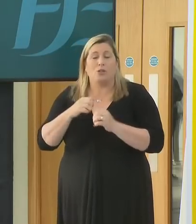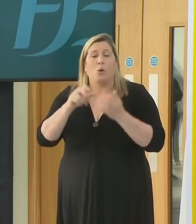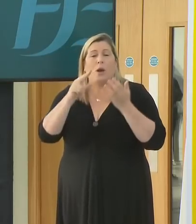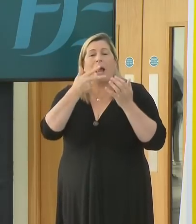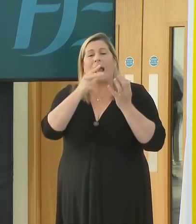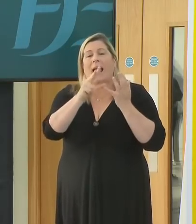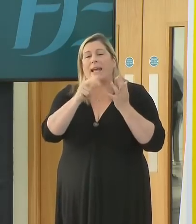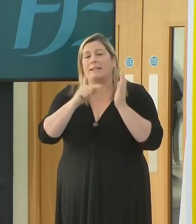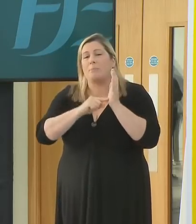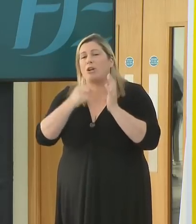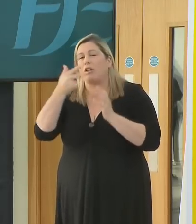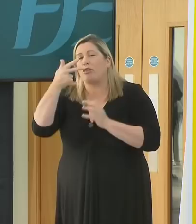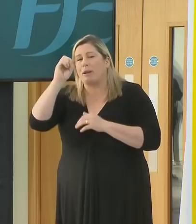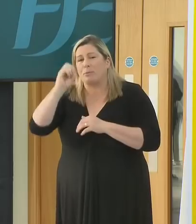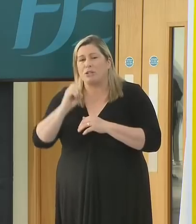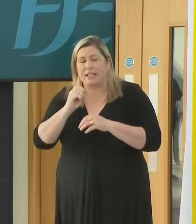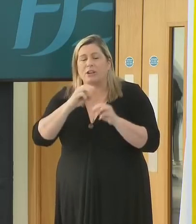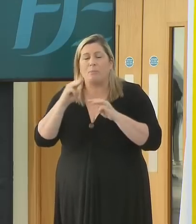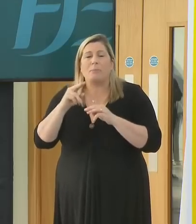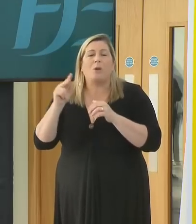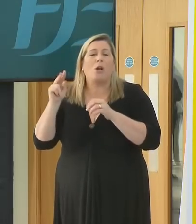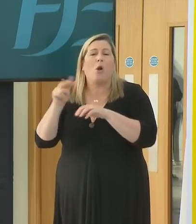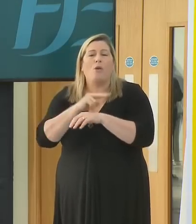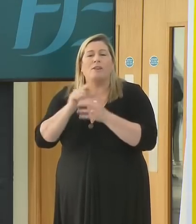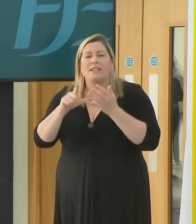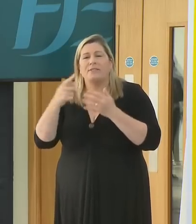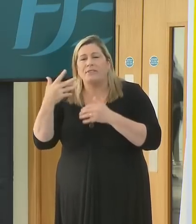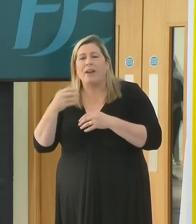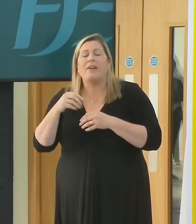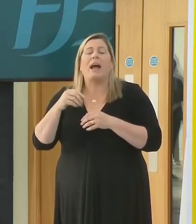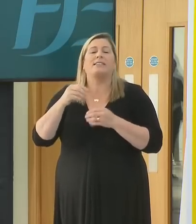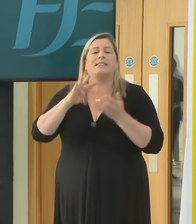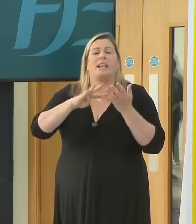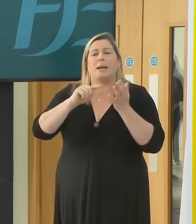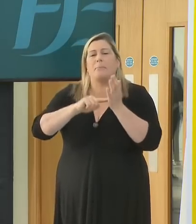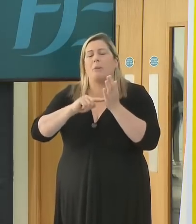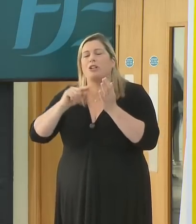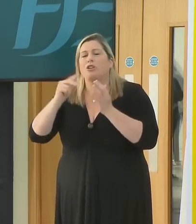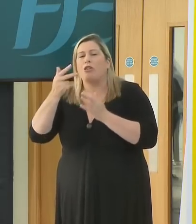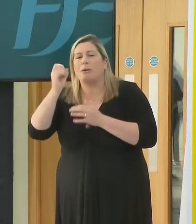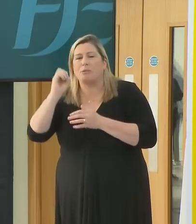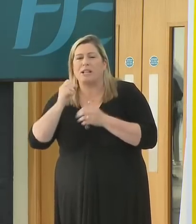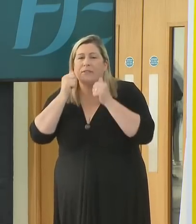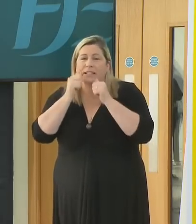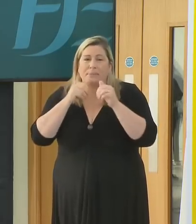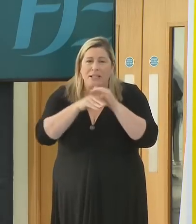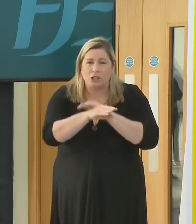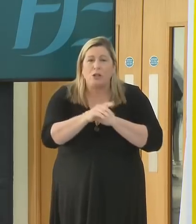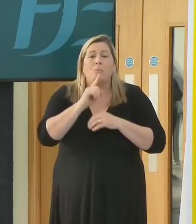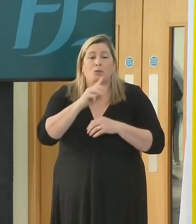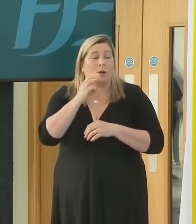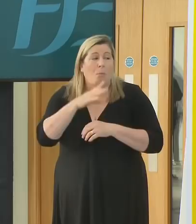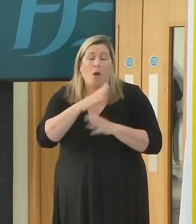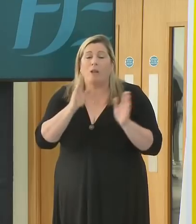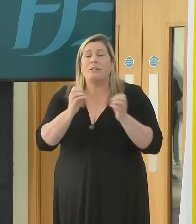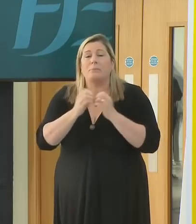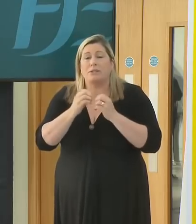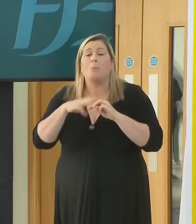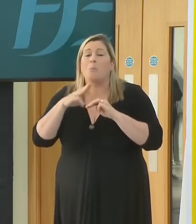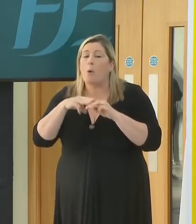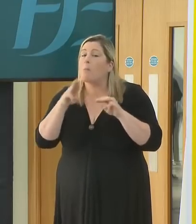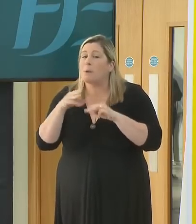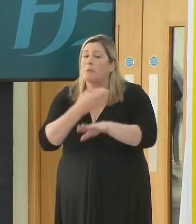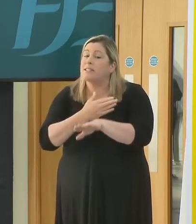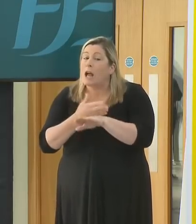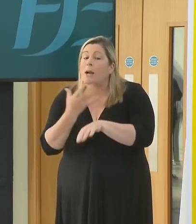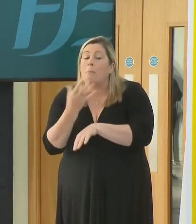the attendances of over 75s and 9.3% in terms of admissions. But as Paul referenced, we are seeing more people attending, we are seeing more people